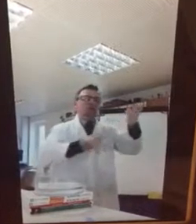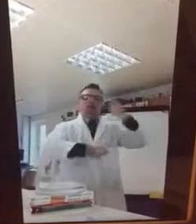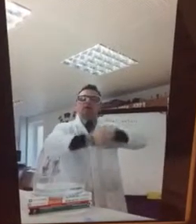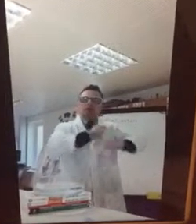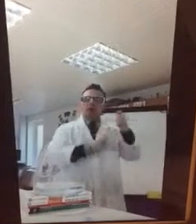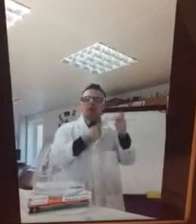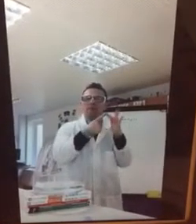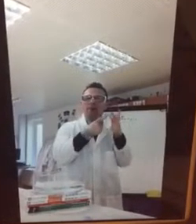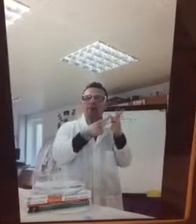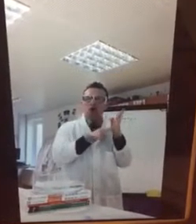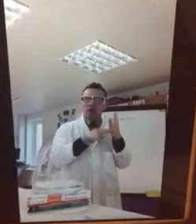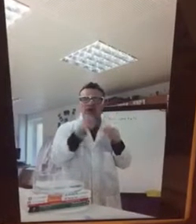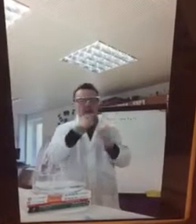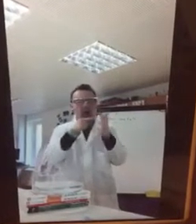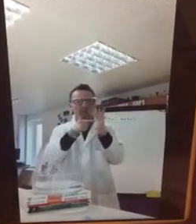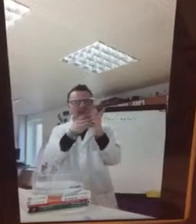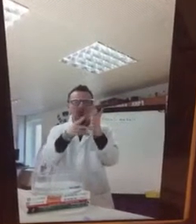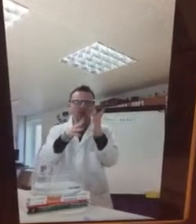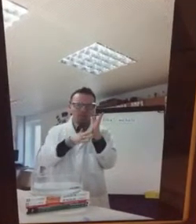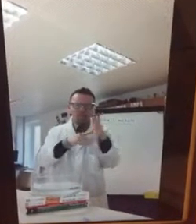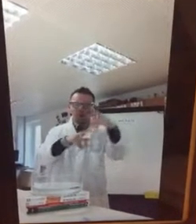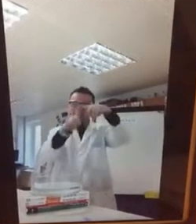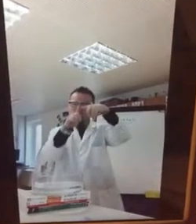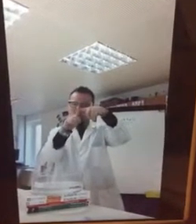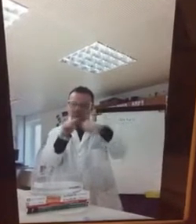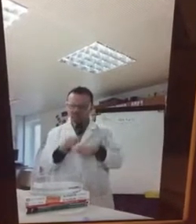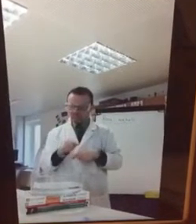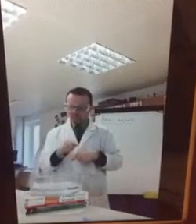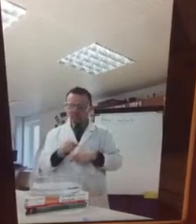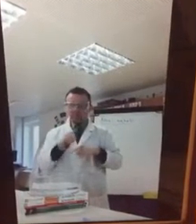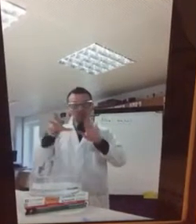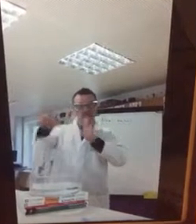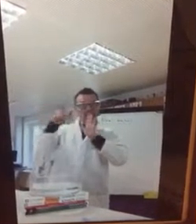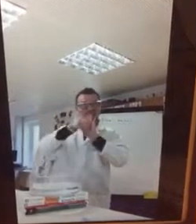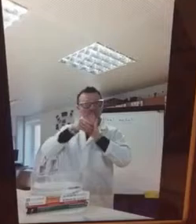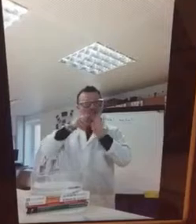So that's the chemical structure of alkaline metals. They've got one electron on the outer shell.